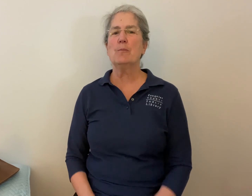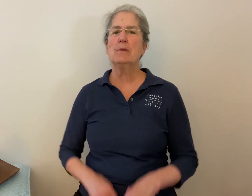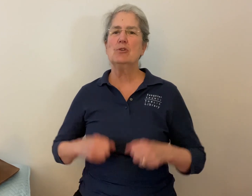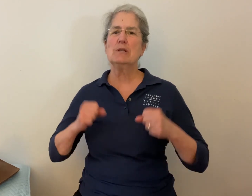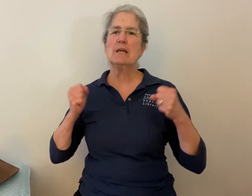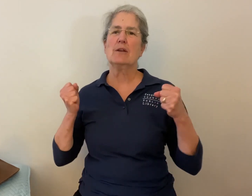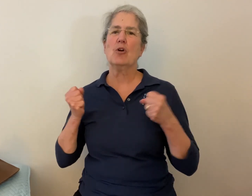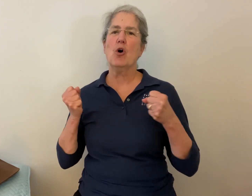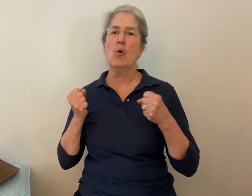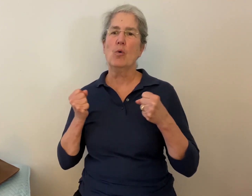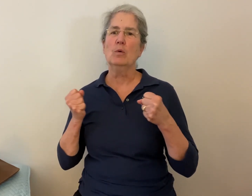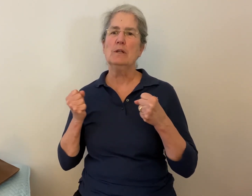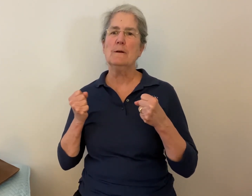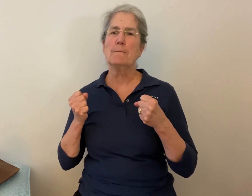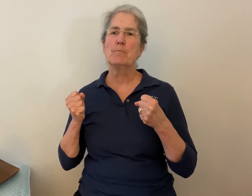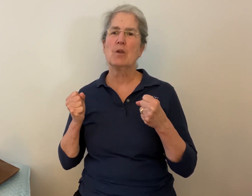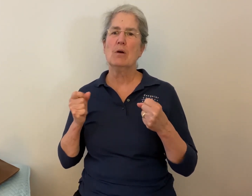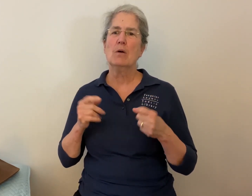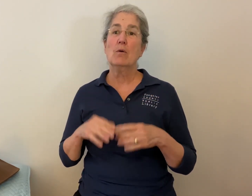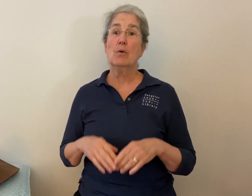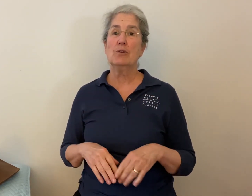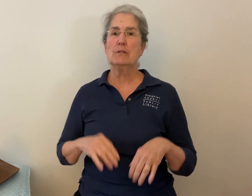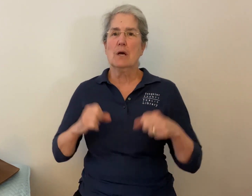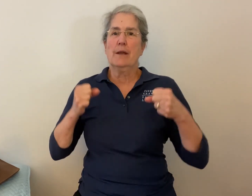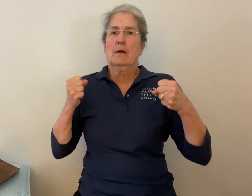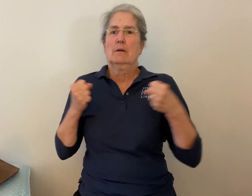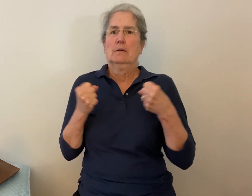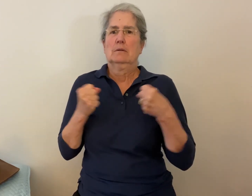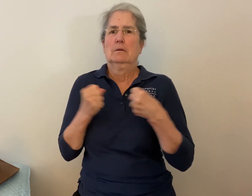you could sign cold, or you could sign